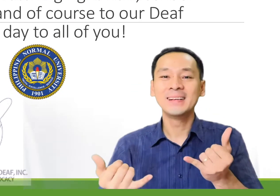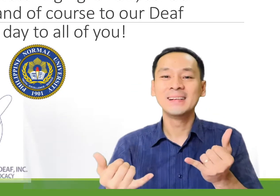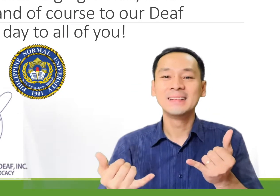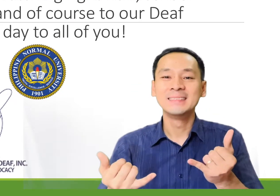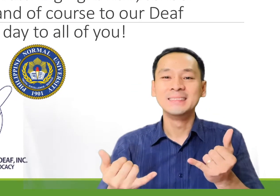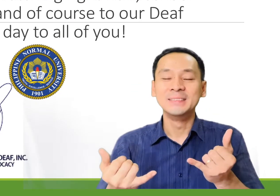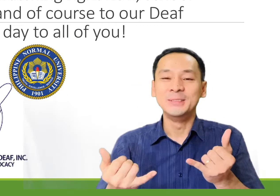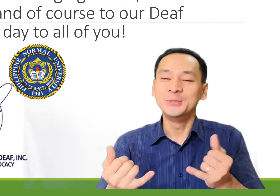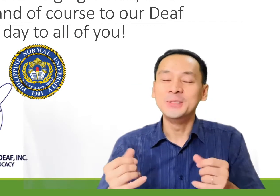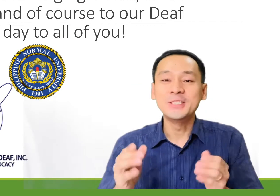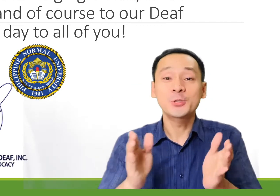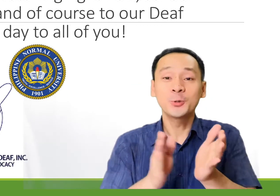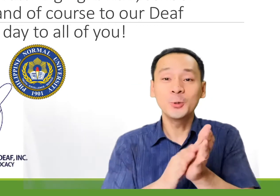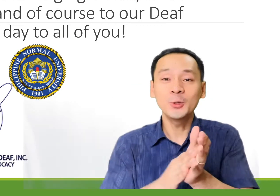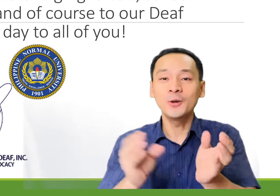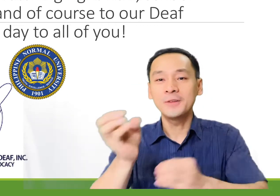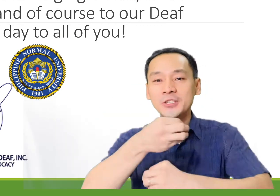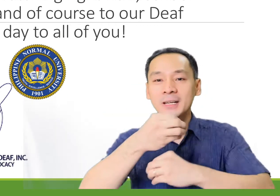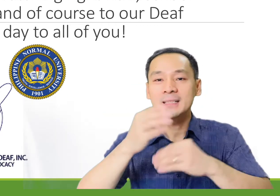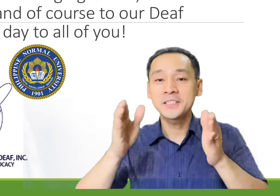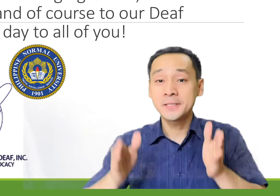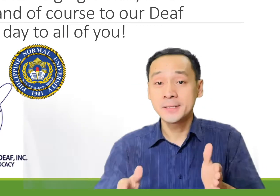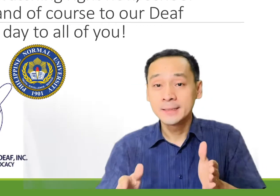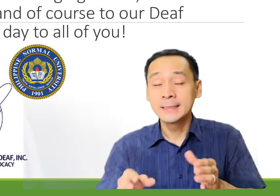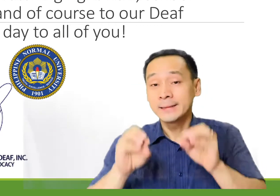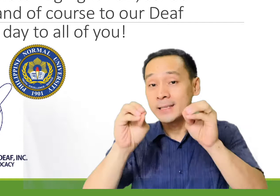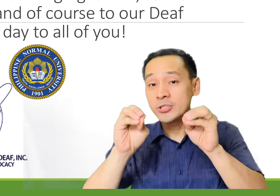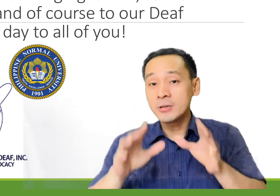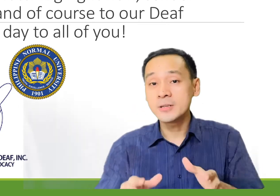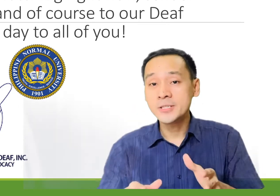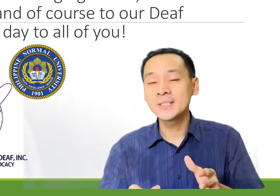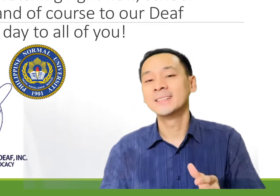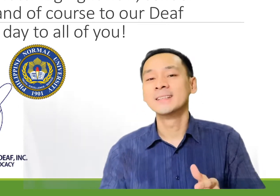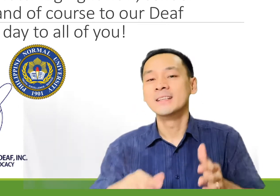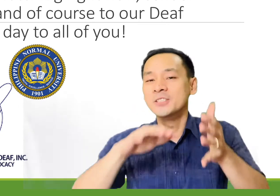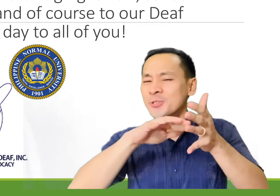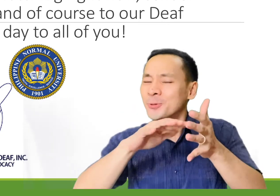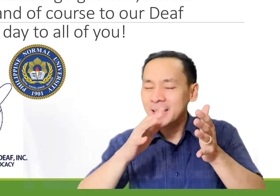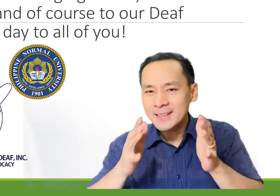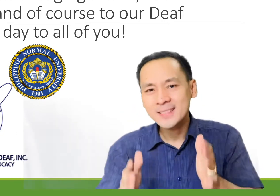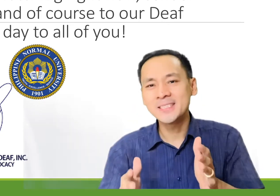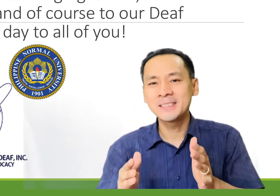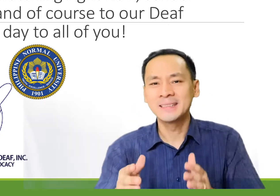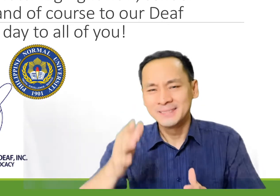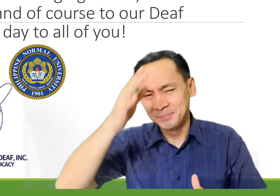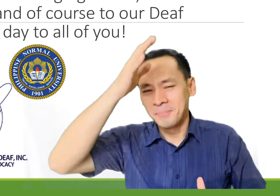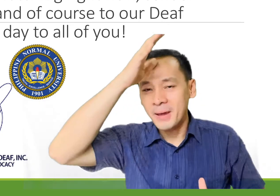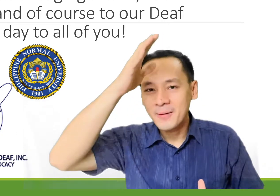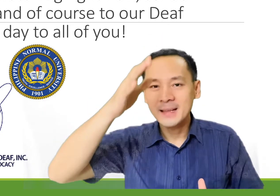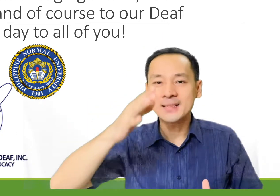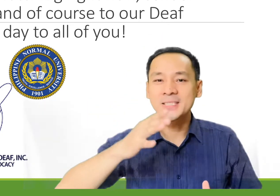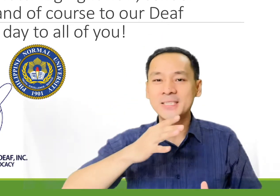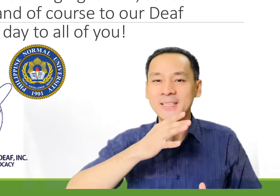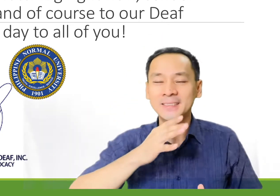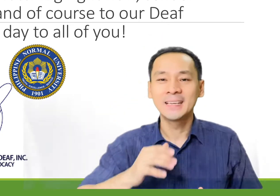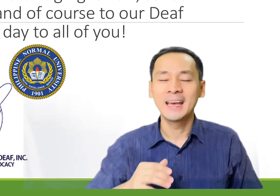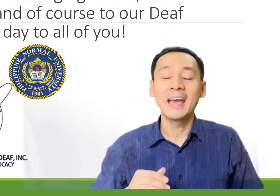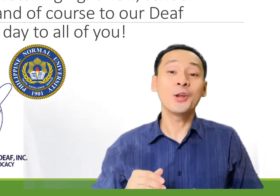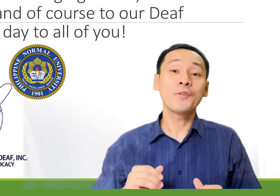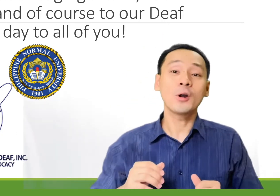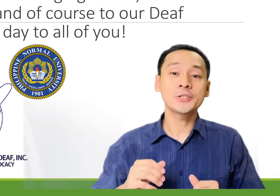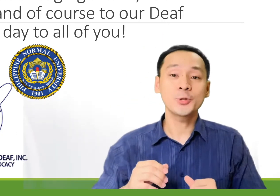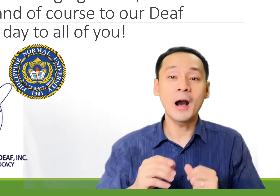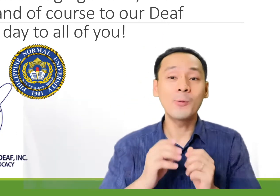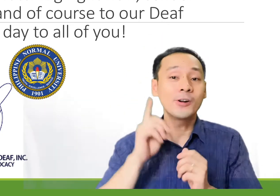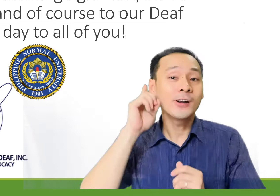now, to the school officials, teachers, students, parents,